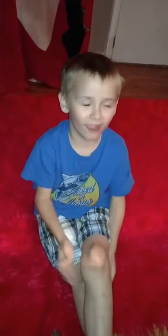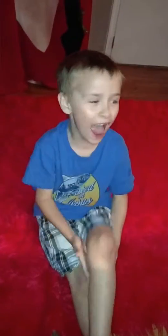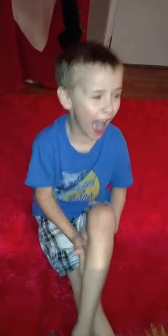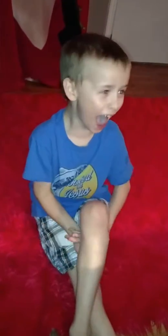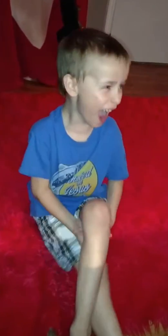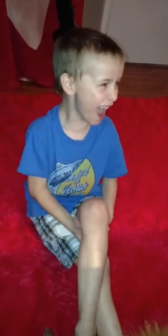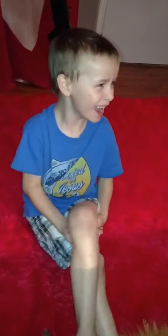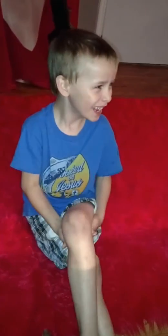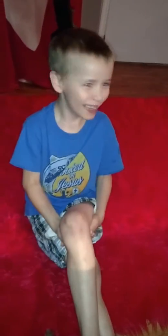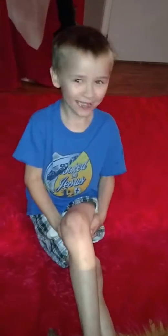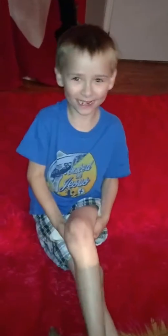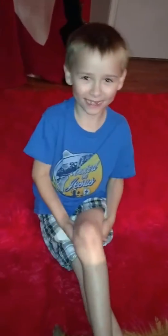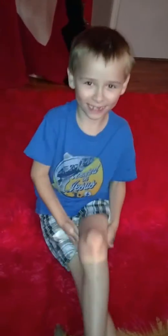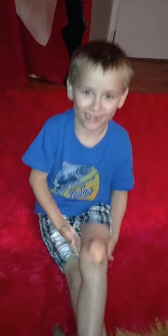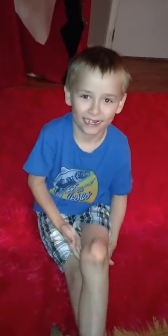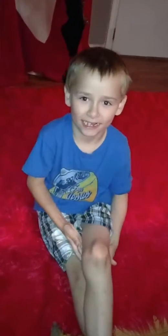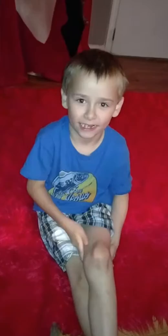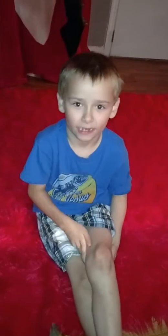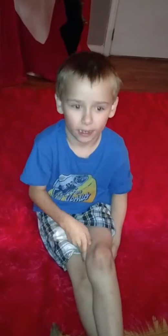sign mommy,